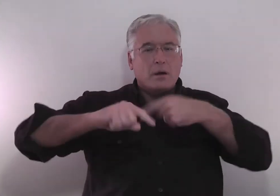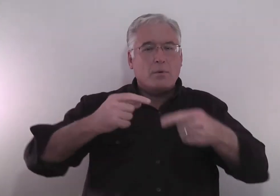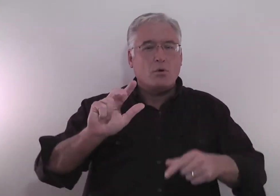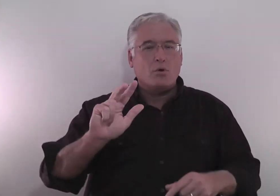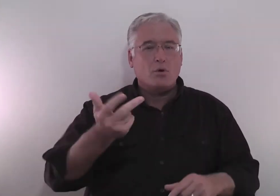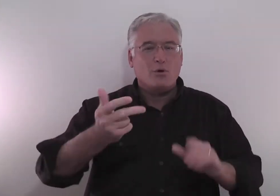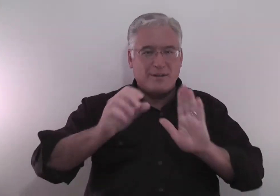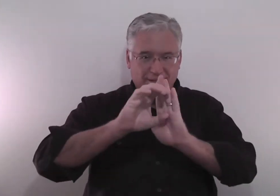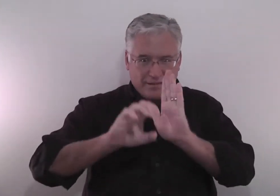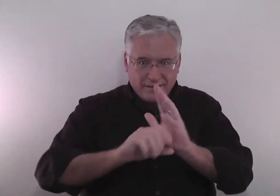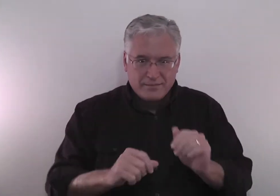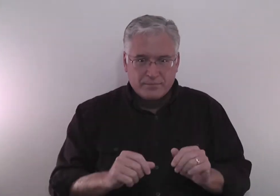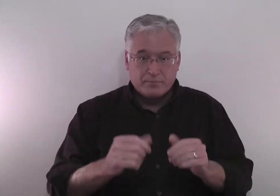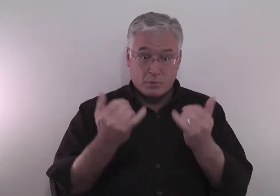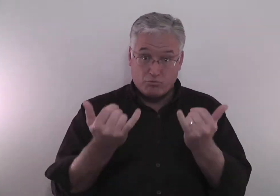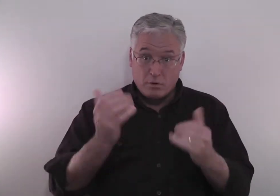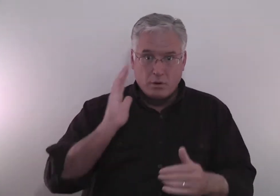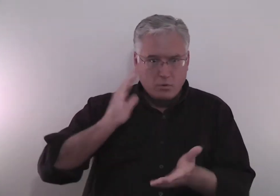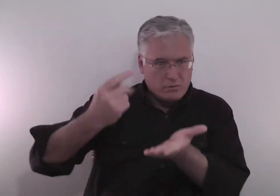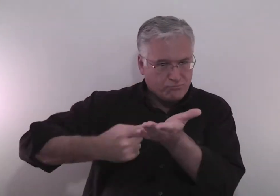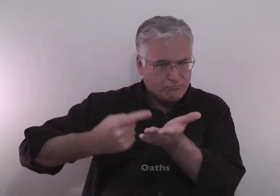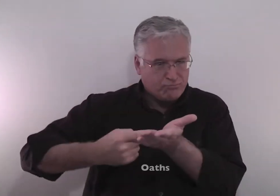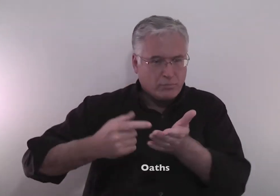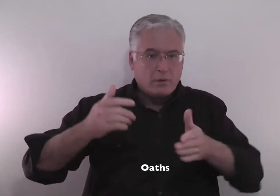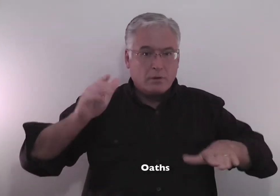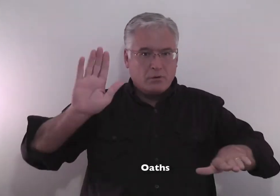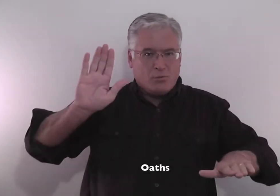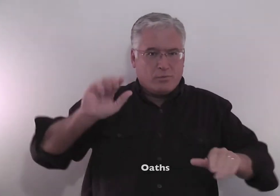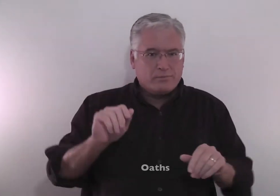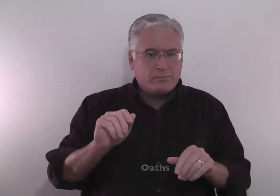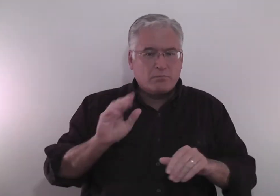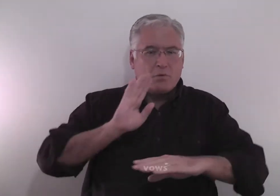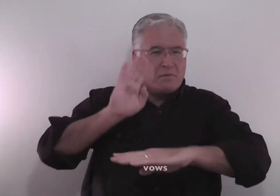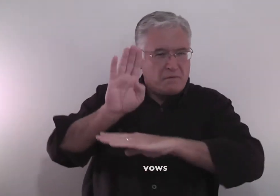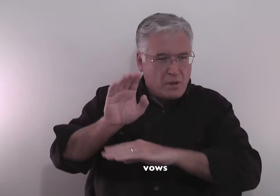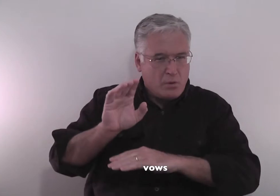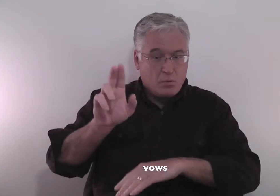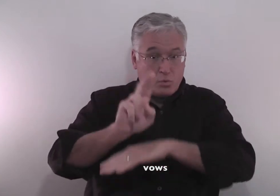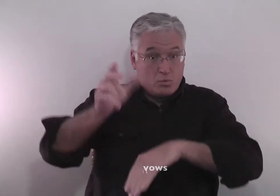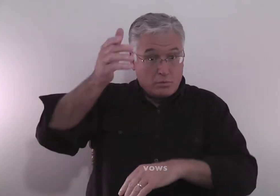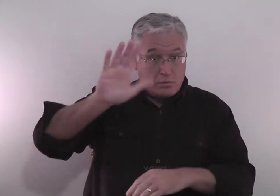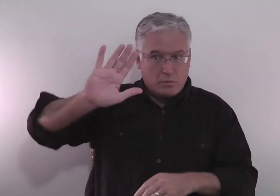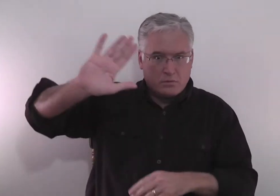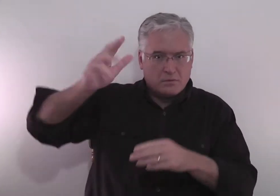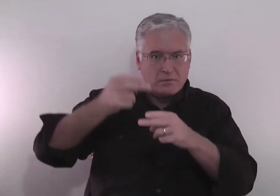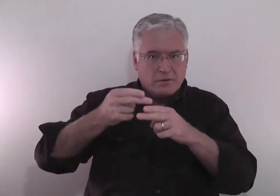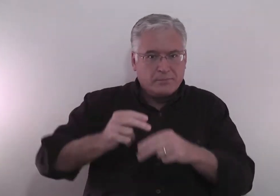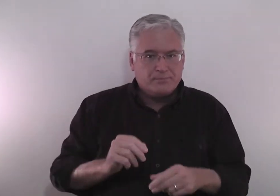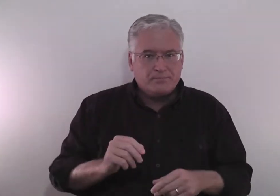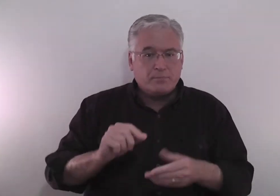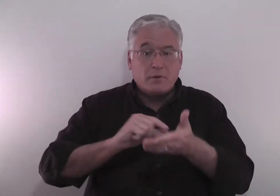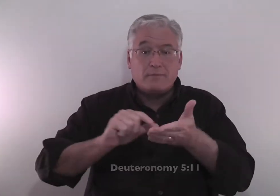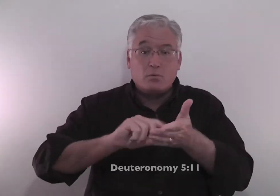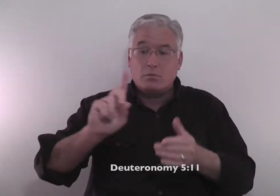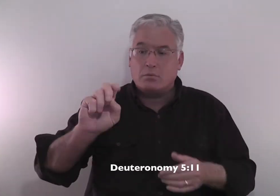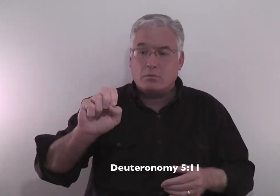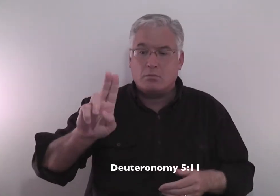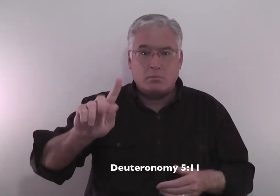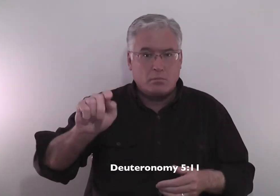This is the third vlog about the third commandment. Today we're going to discuss about oaths and vows in the Lord's name.